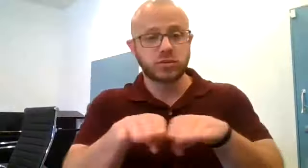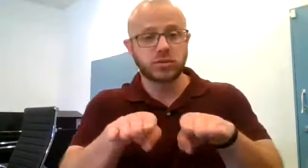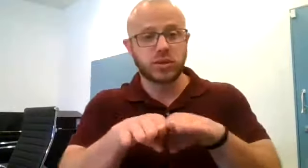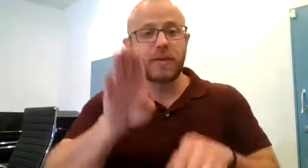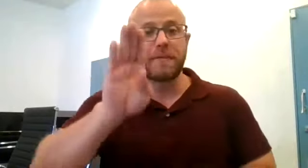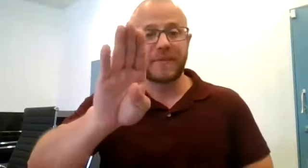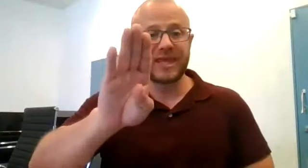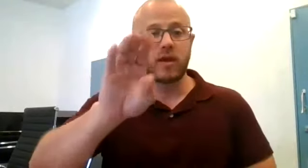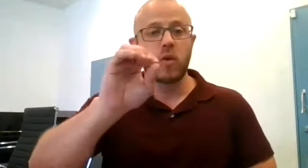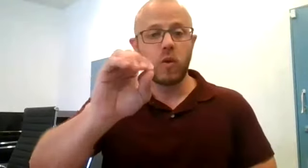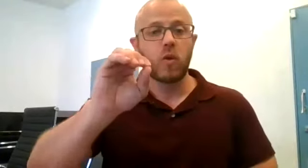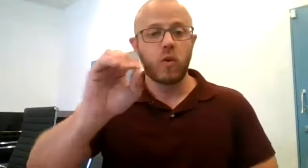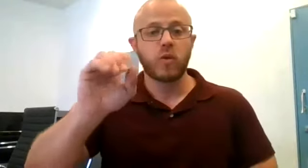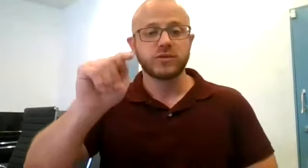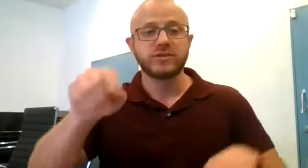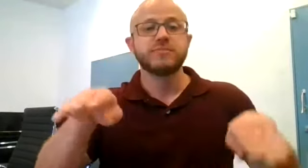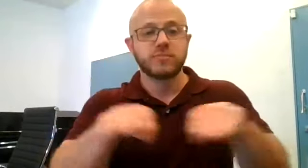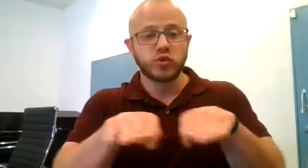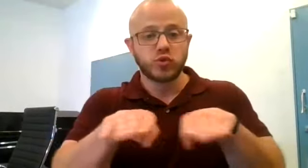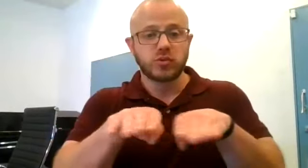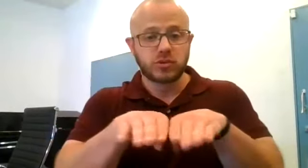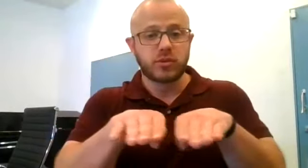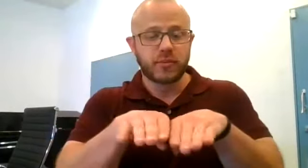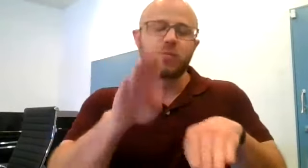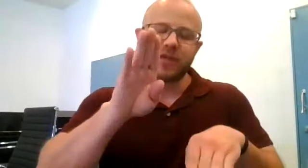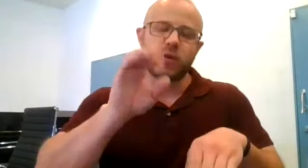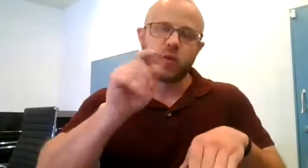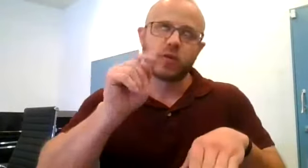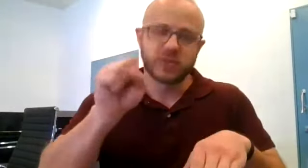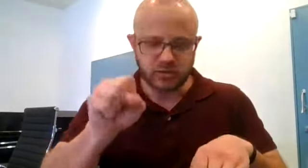These are boots. Boots with the B hand.